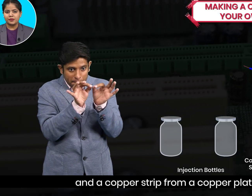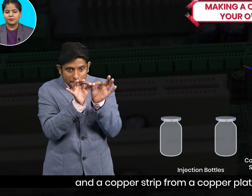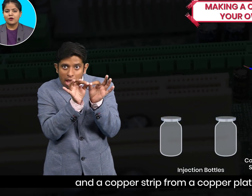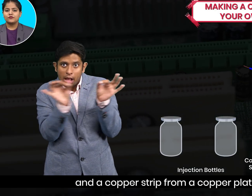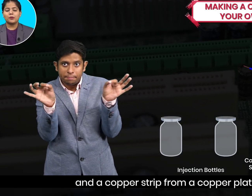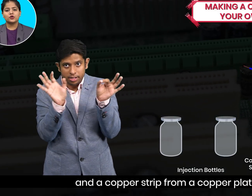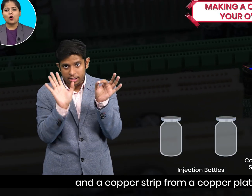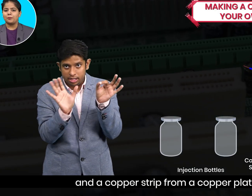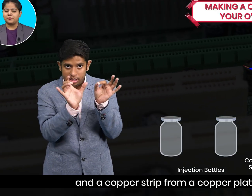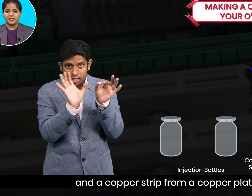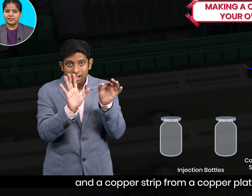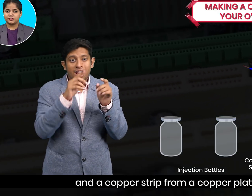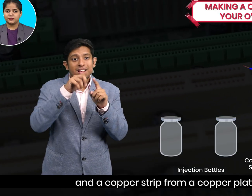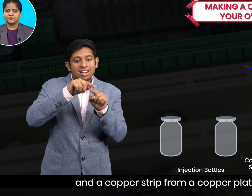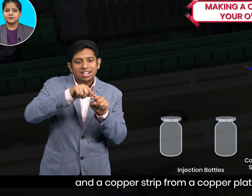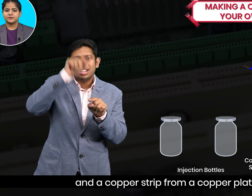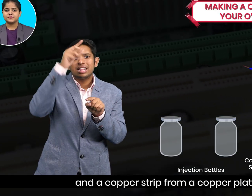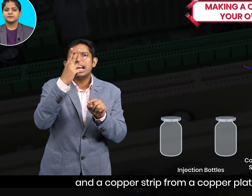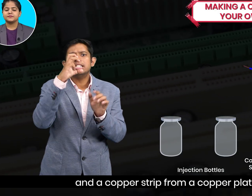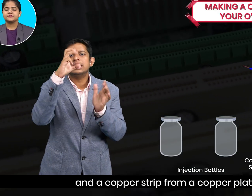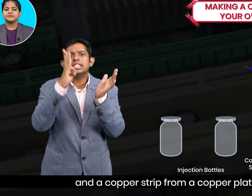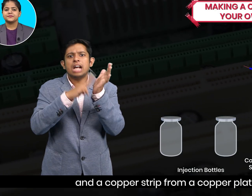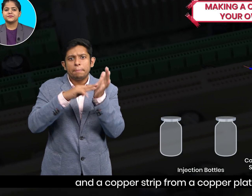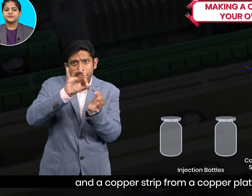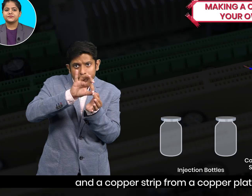copper strip from a copper plate.